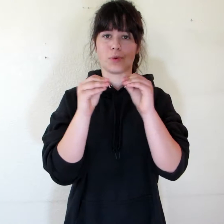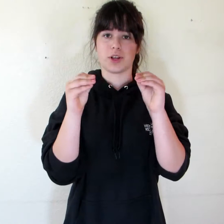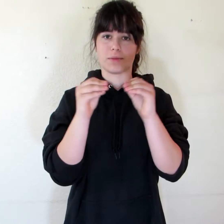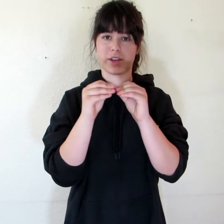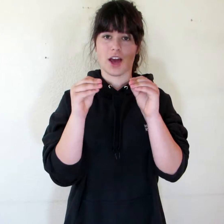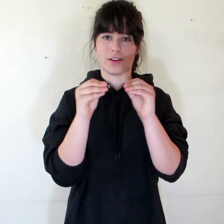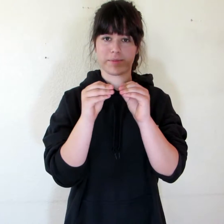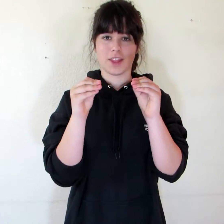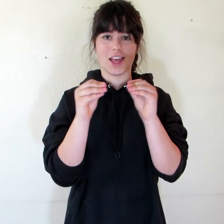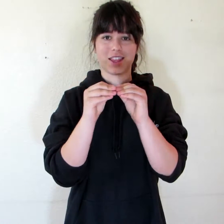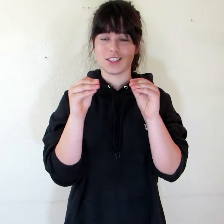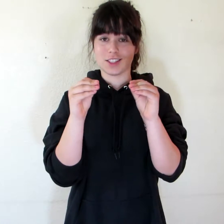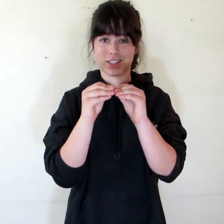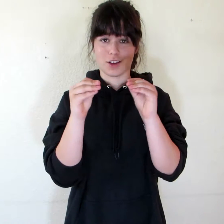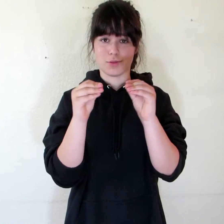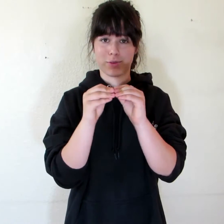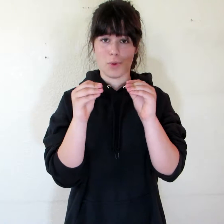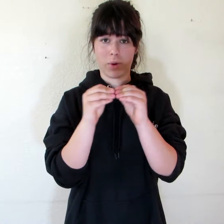putting them together. This is a sign for more.